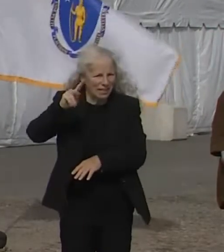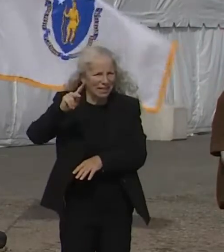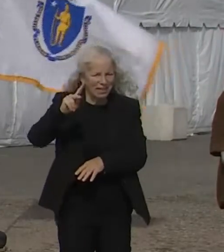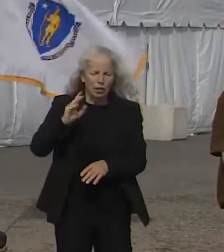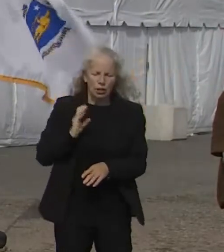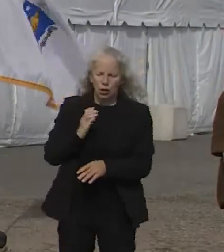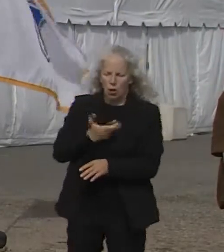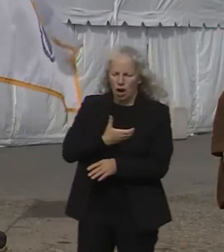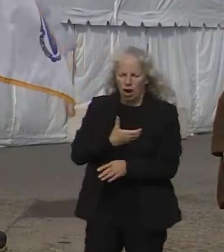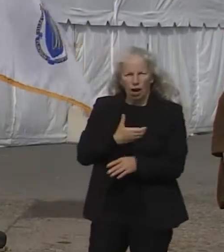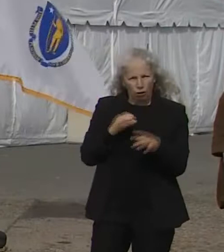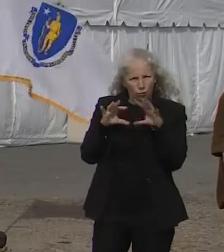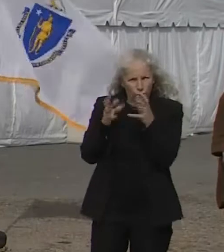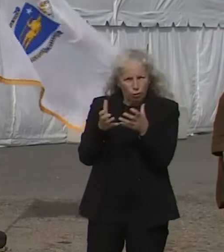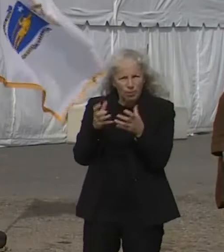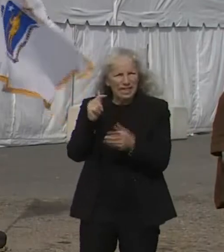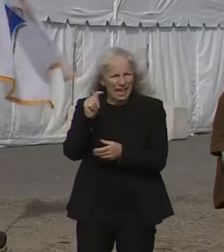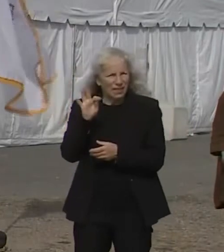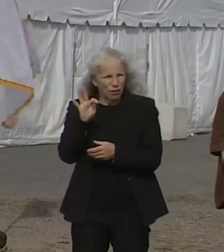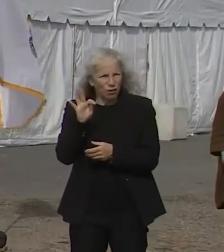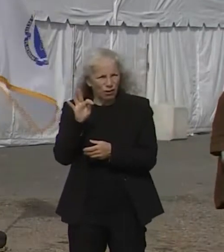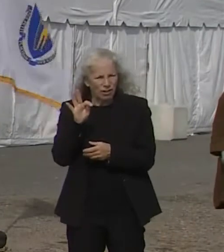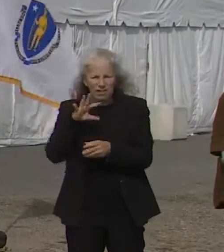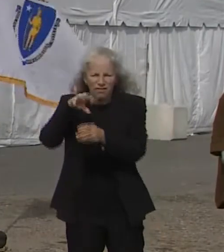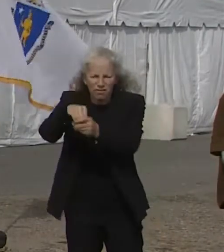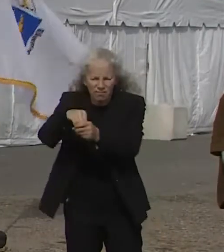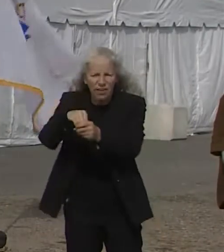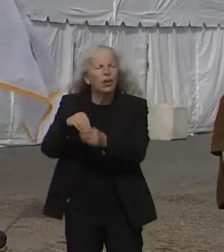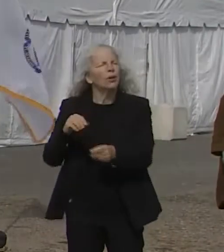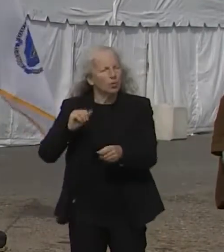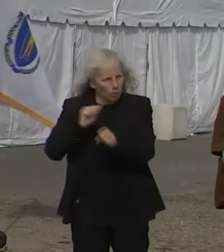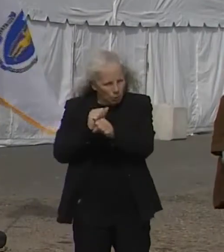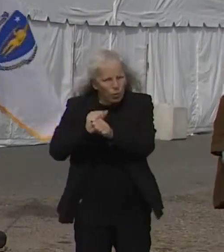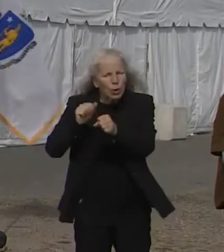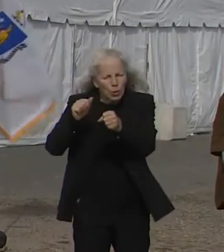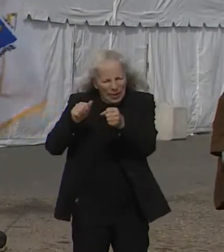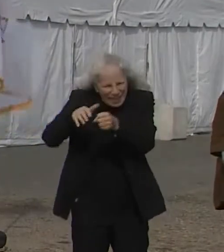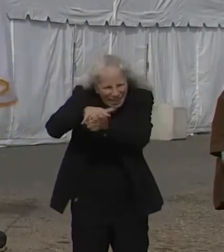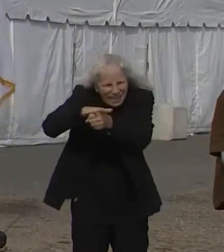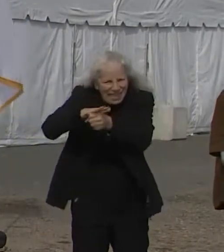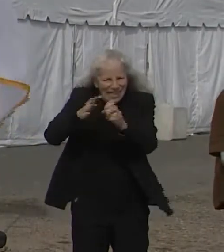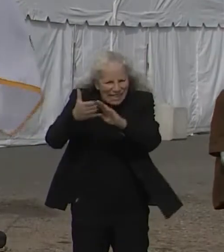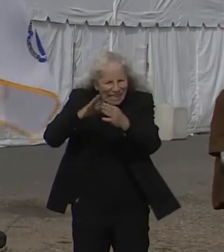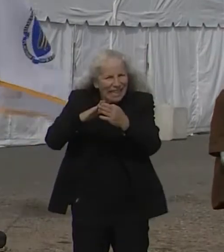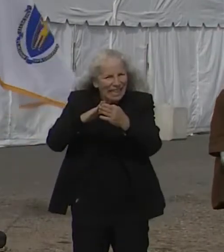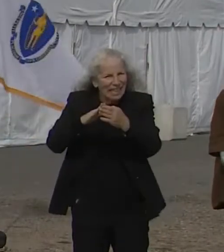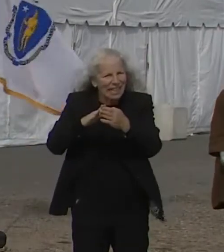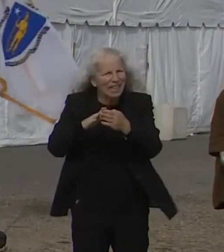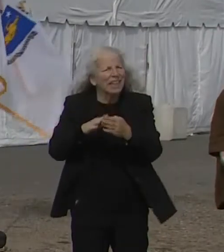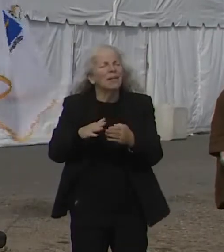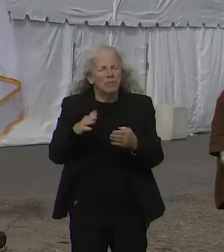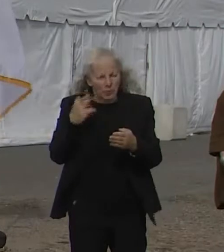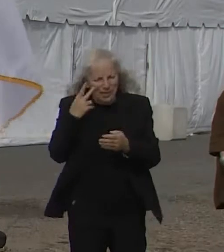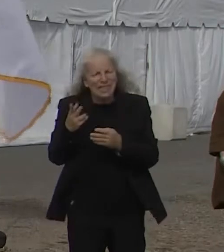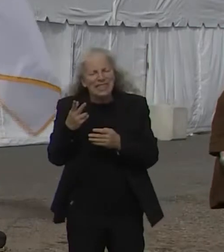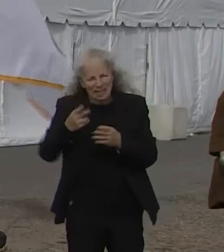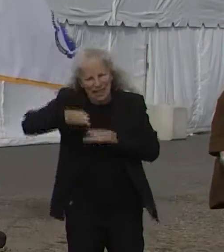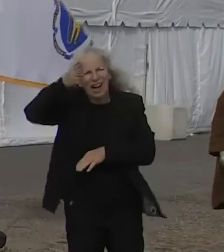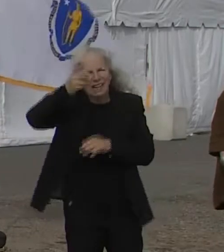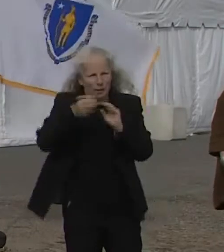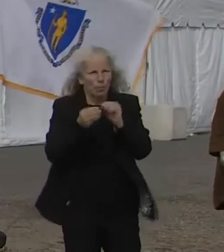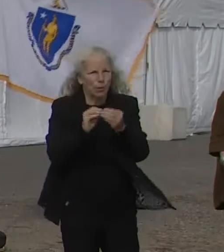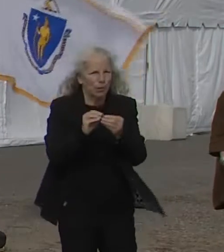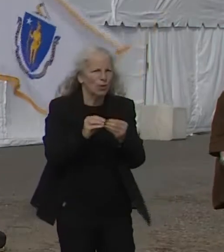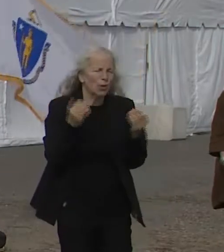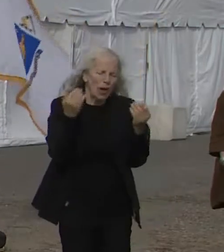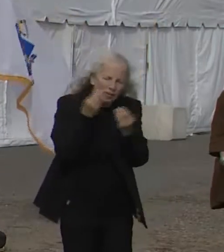and intervention team has been working closely with local officials and communities that continue to see high rates of COVID. We've ramped up